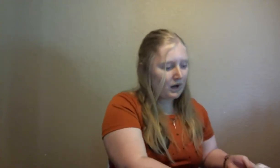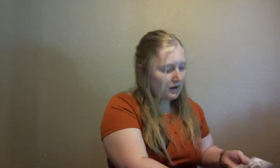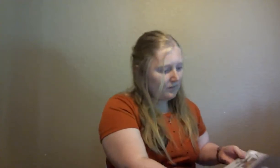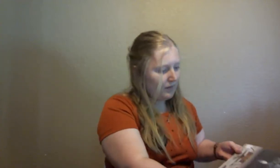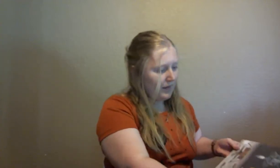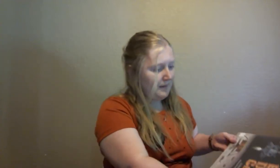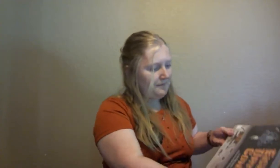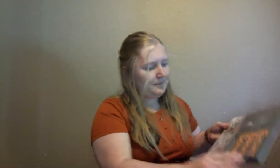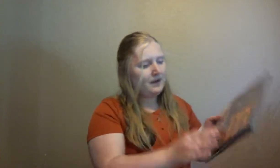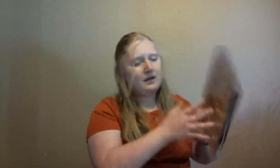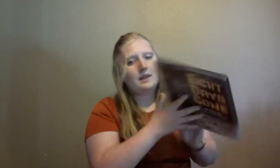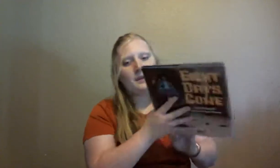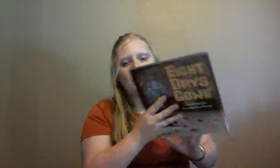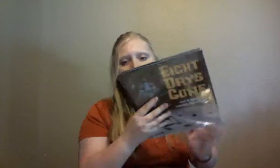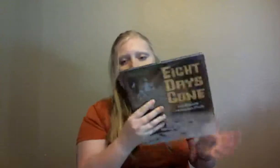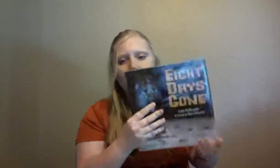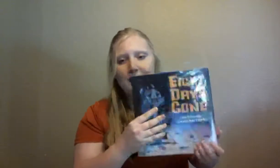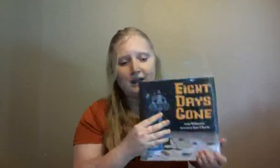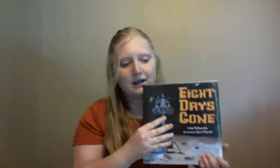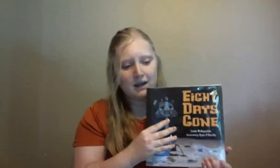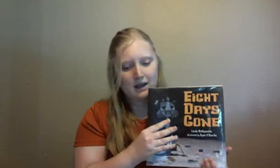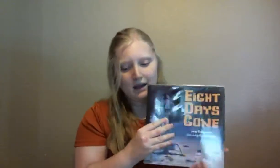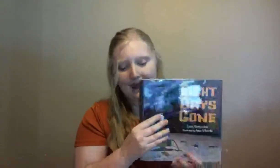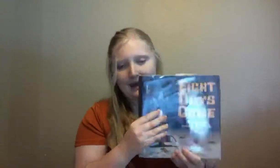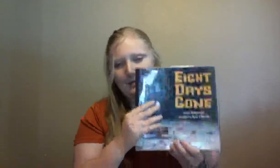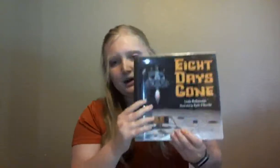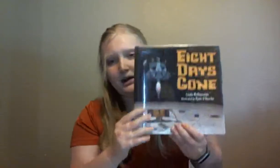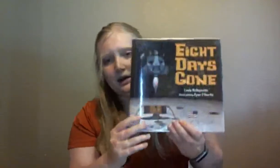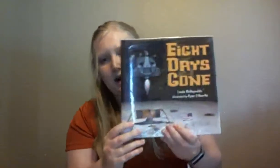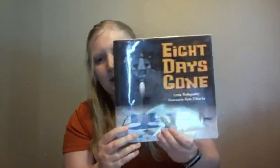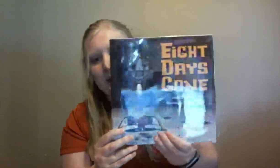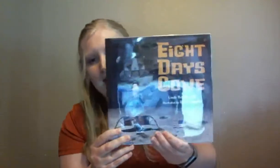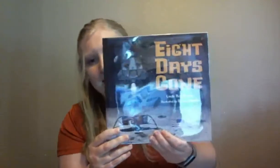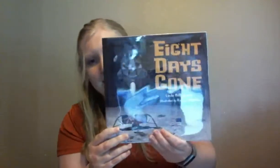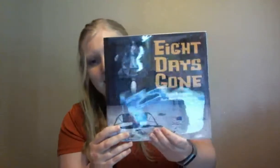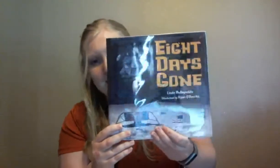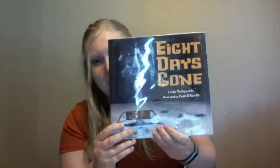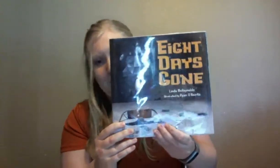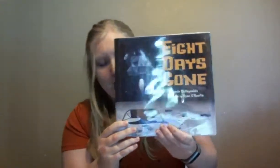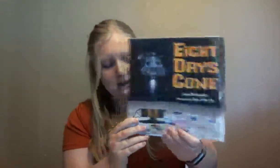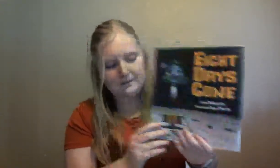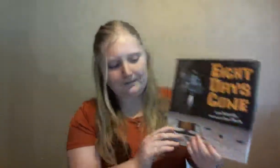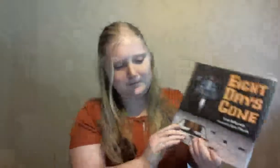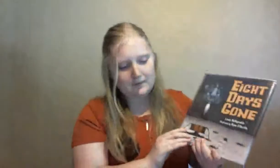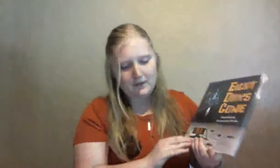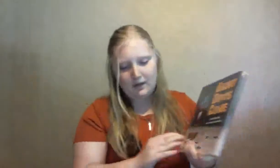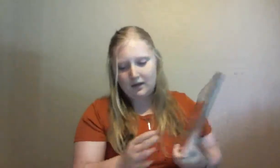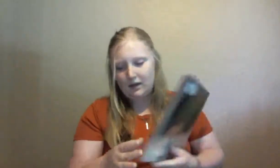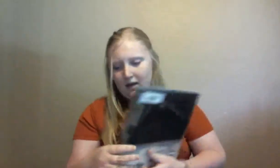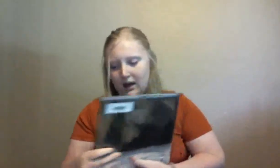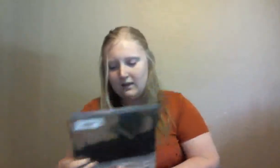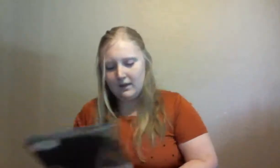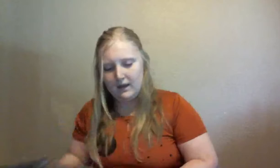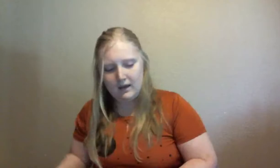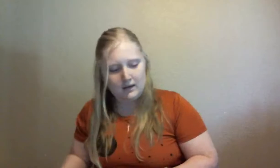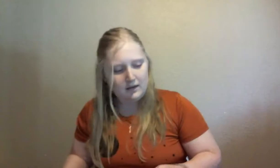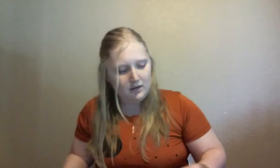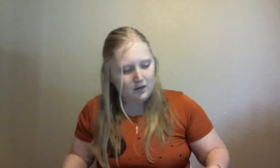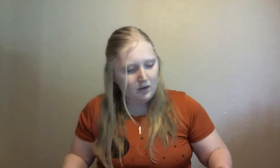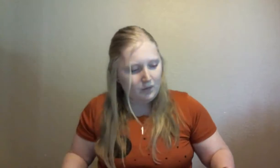word for them. Then we're going to read a book called 8 Days Gone, and then